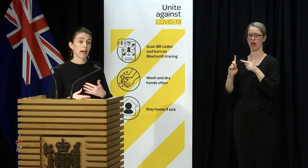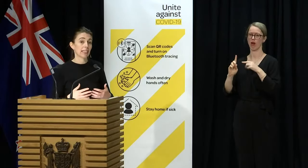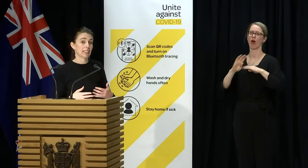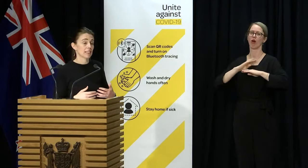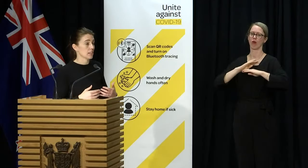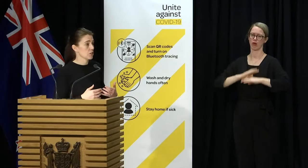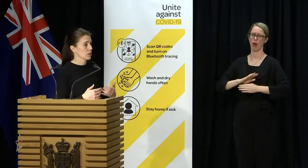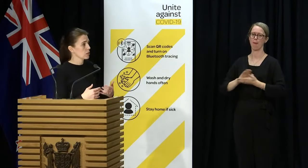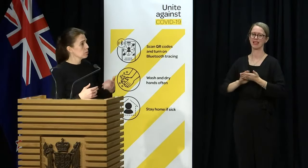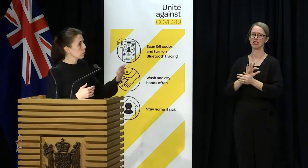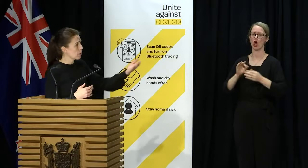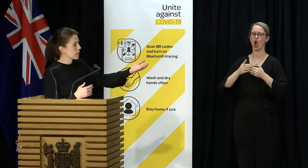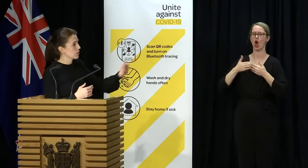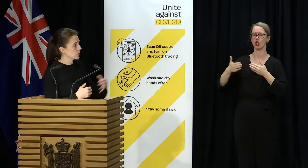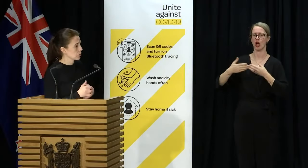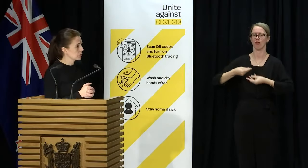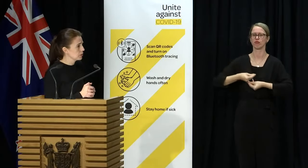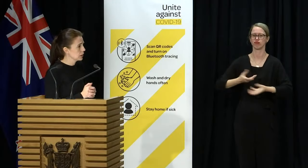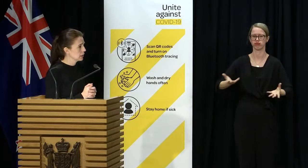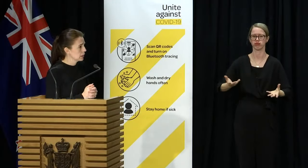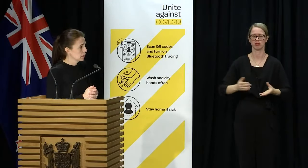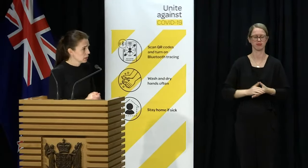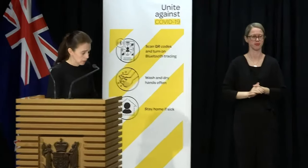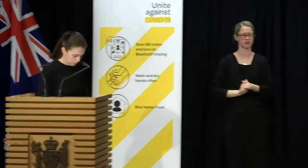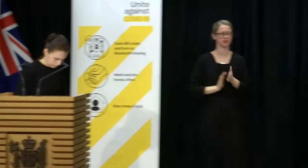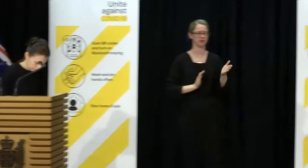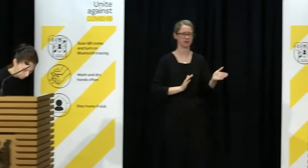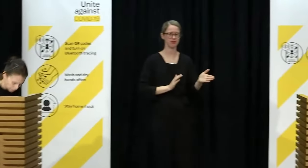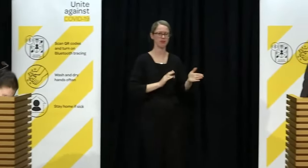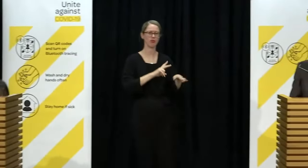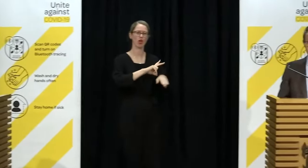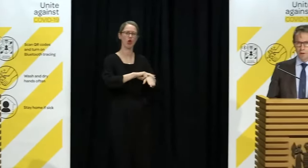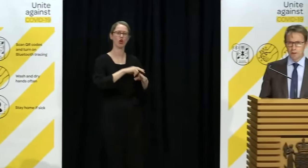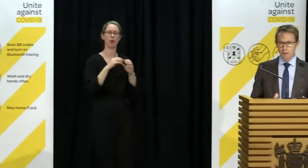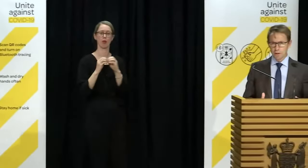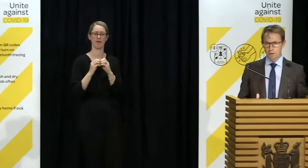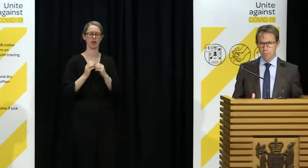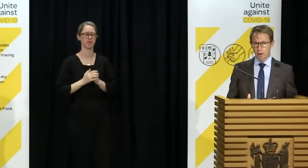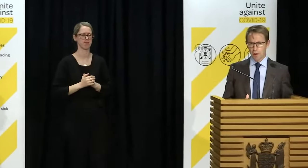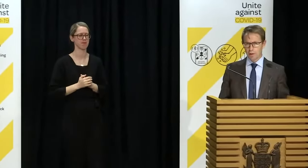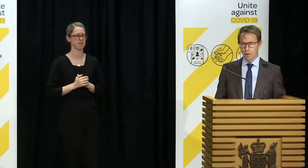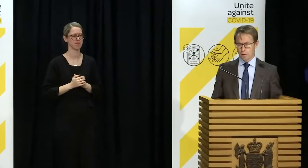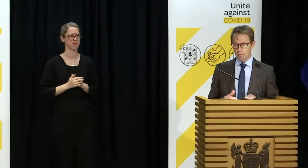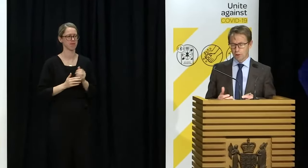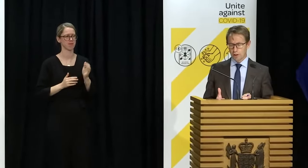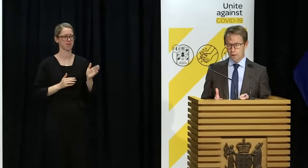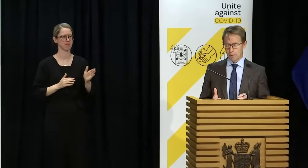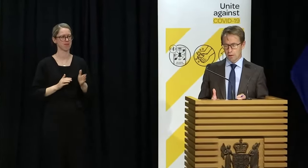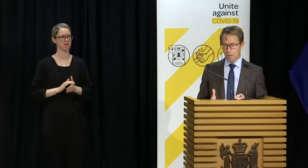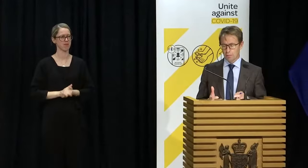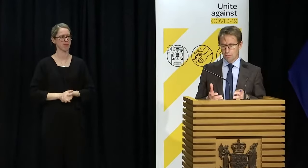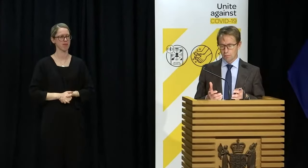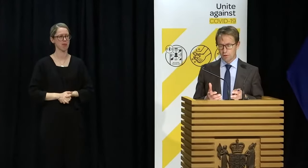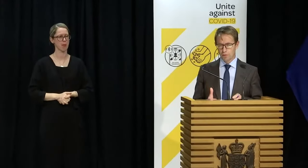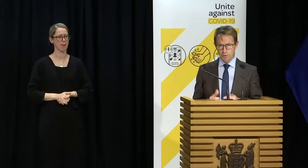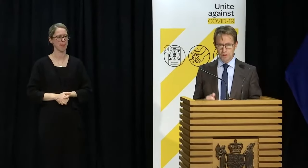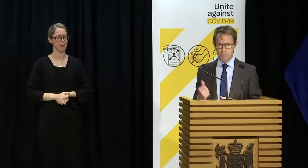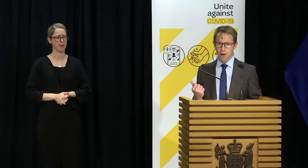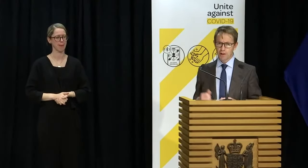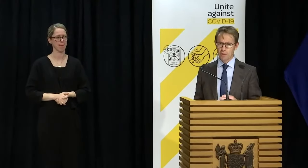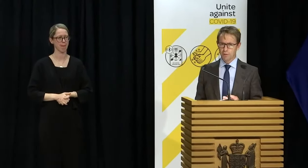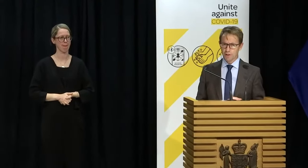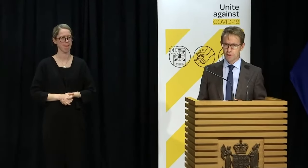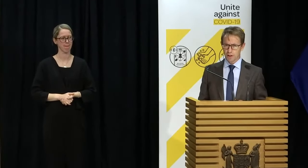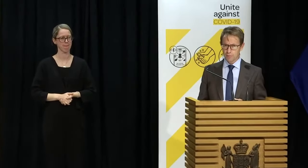for us in making these decisions. But what about you, Dr. Winfield? Yes, one of the key reasons behind, key